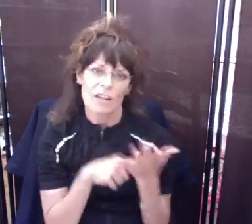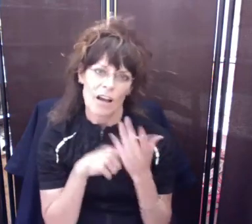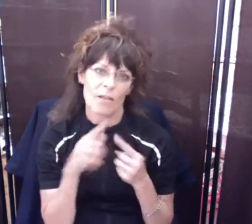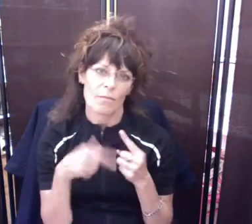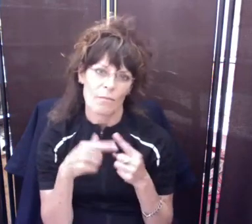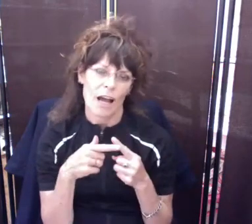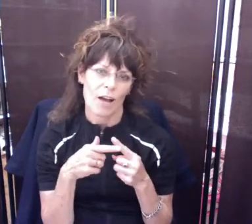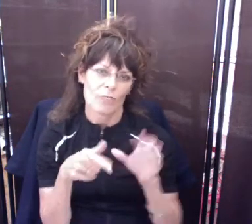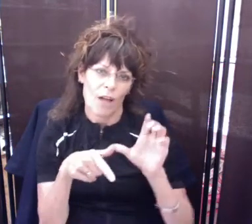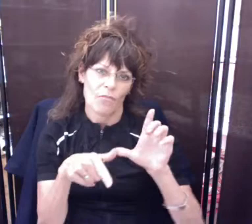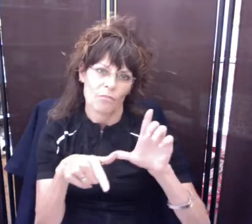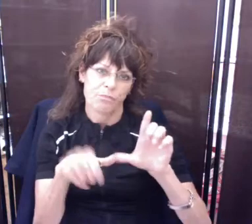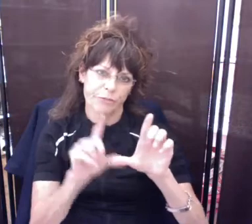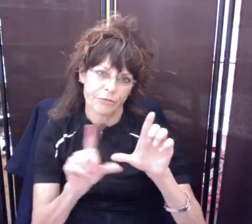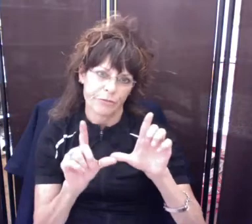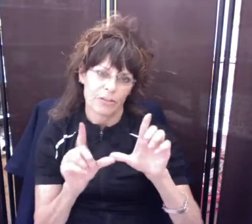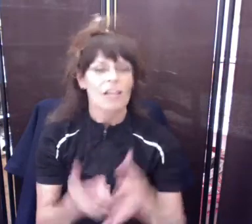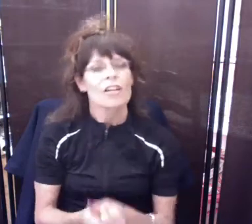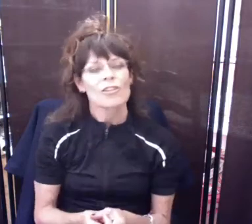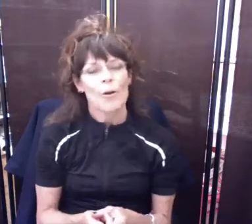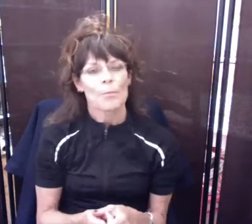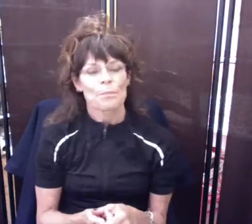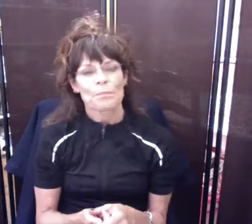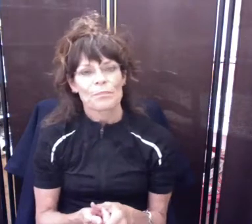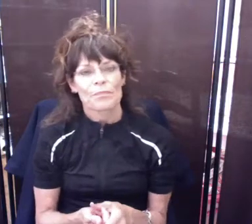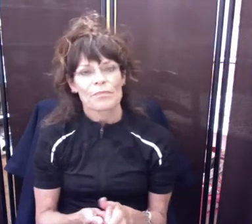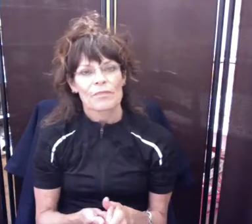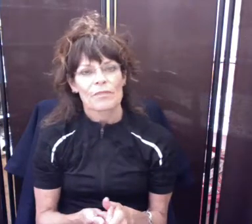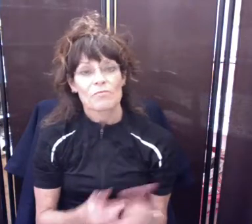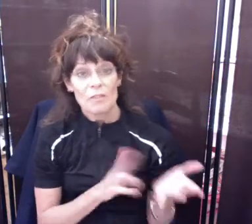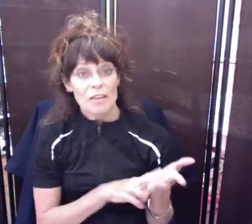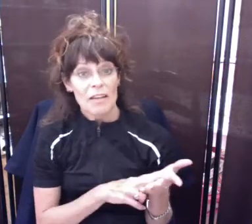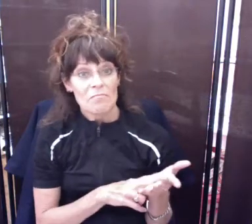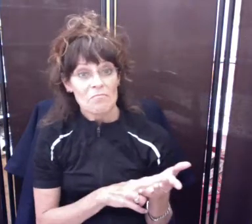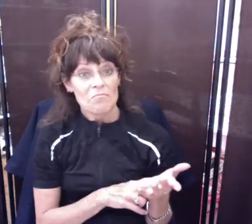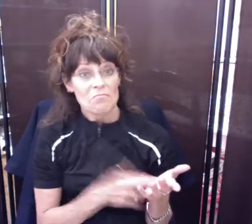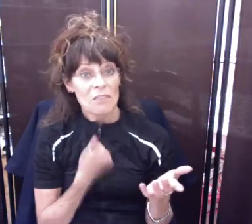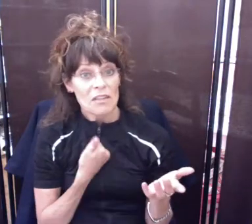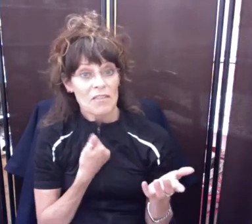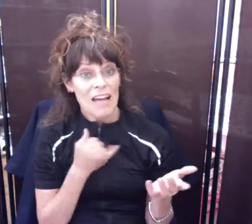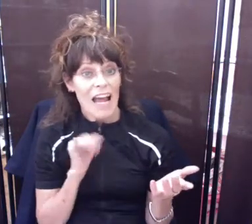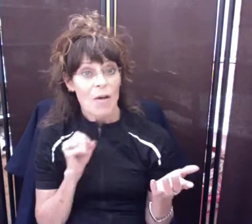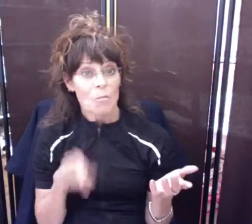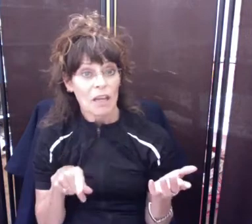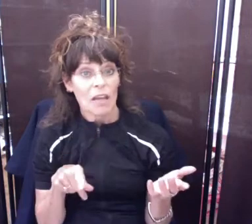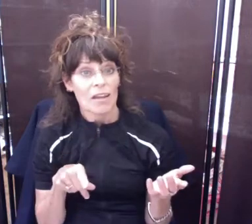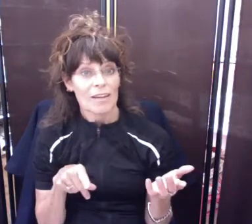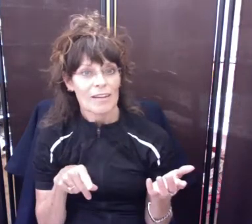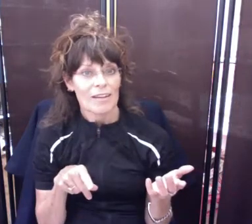or not. So I had to do that. So I signed myself into this IOP, and you got to understand, I was